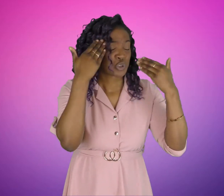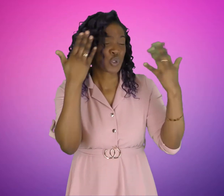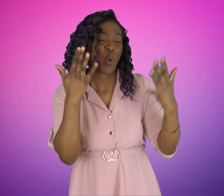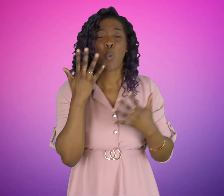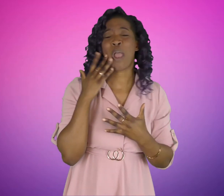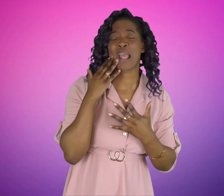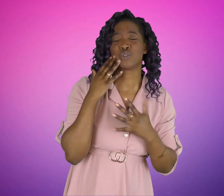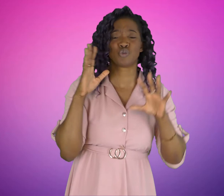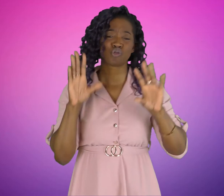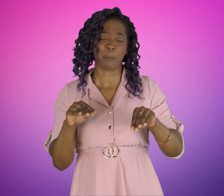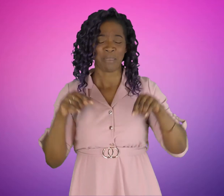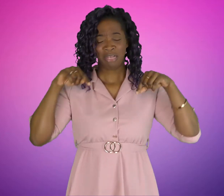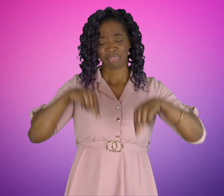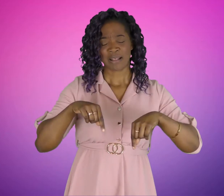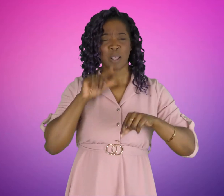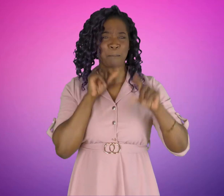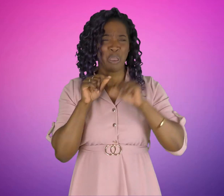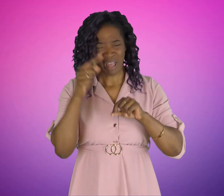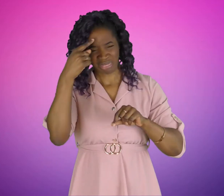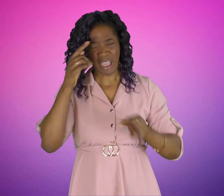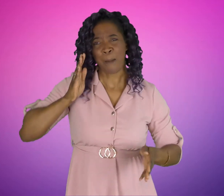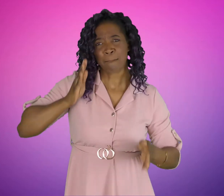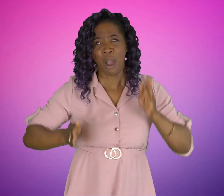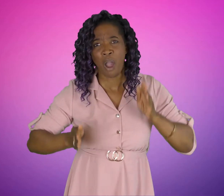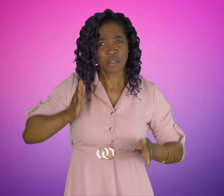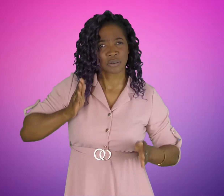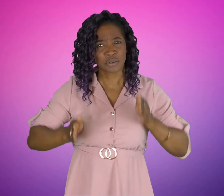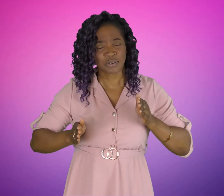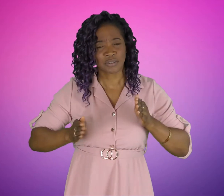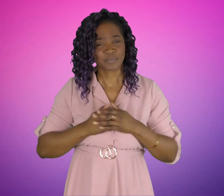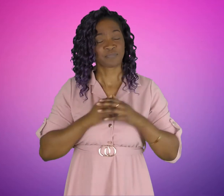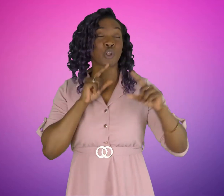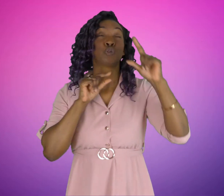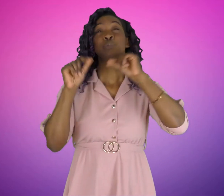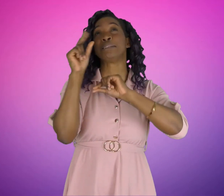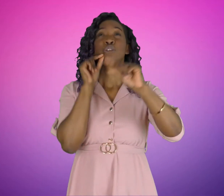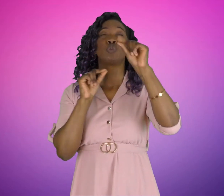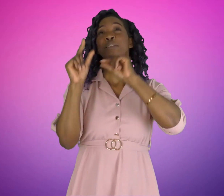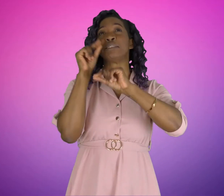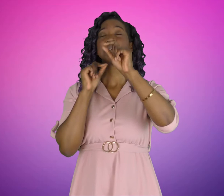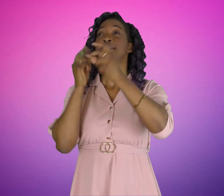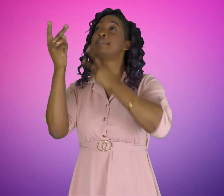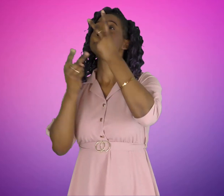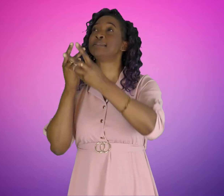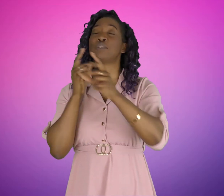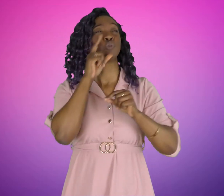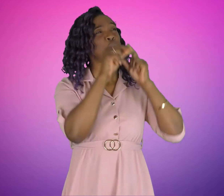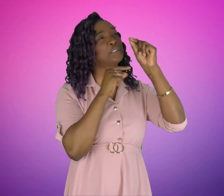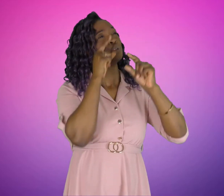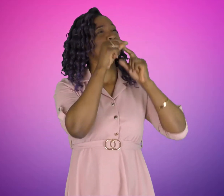stop, and this little bird, I think he's a bot. Tweet, tweet, tweet, tweet, tweet, tweet. I need